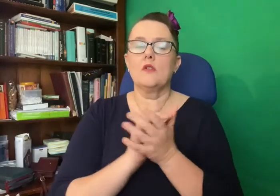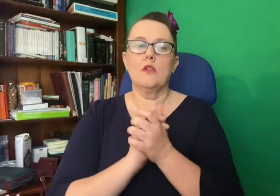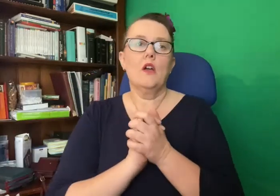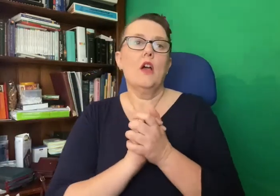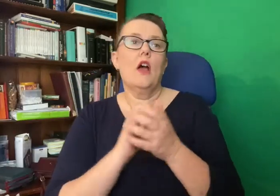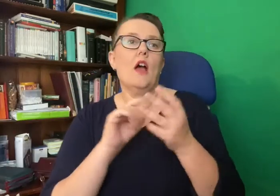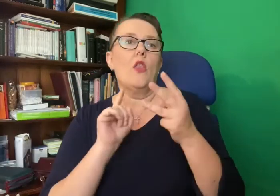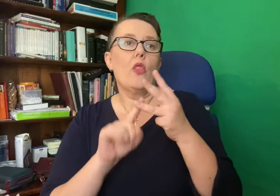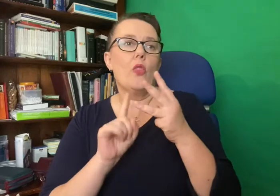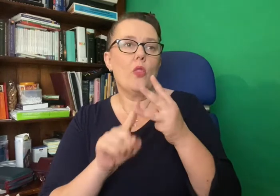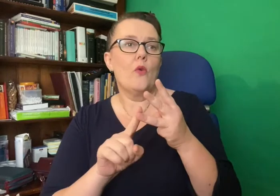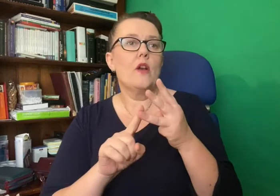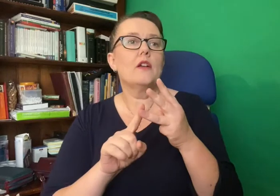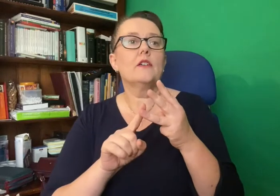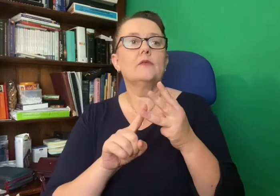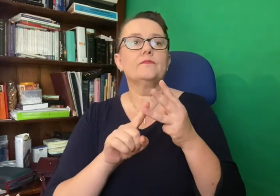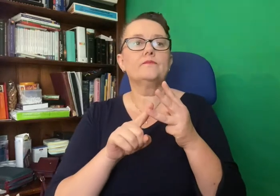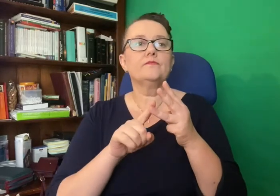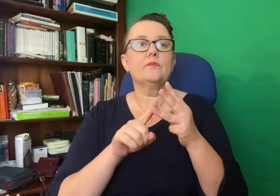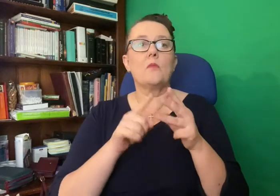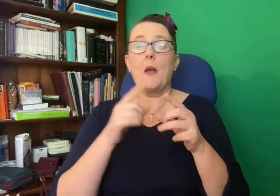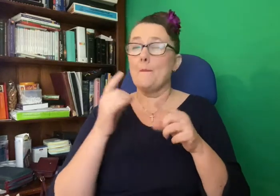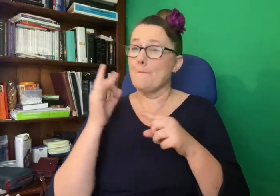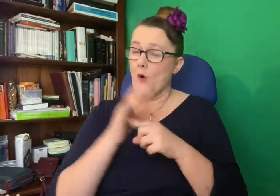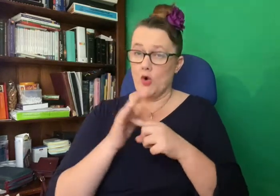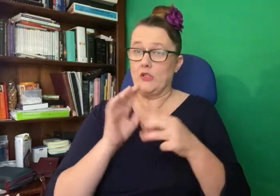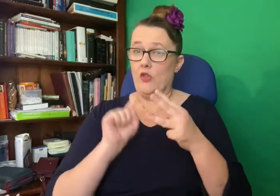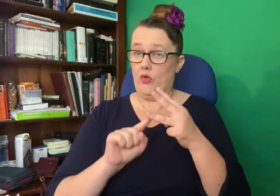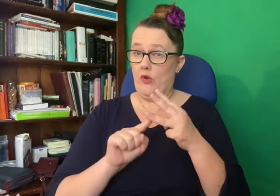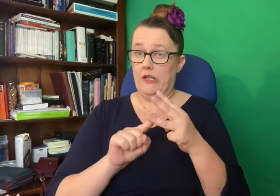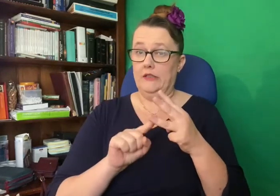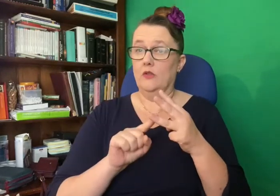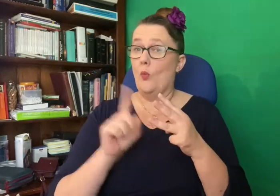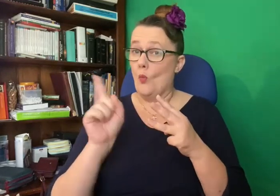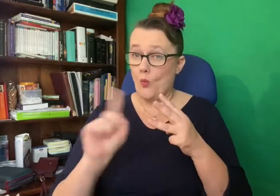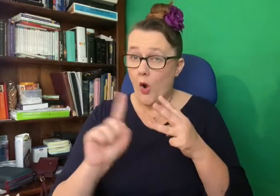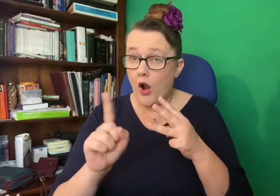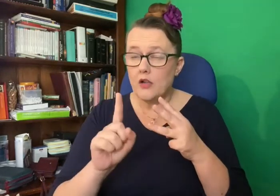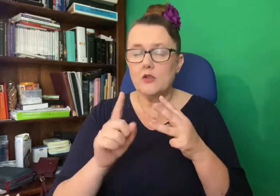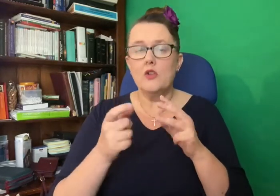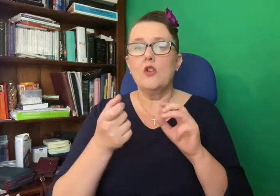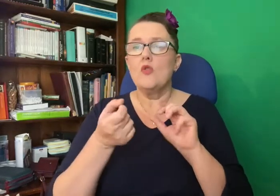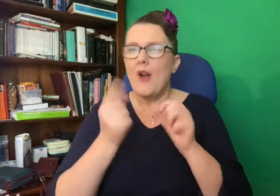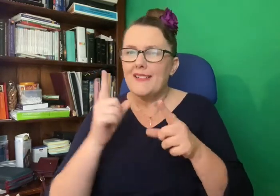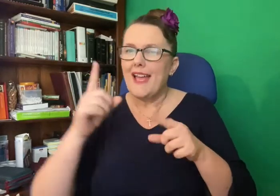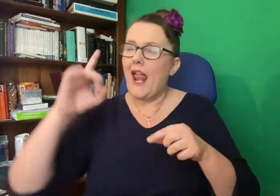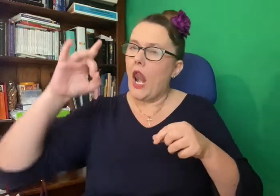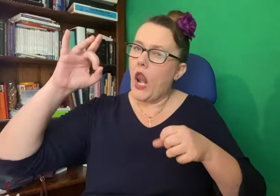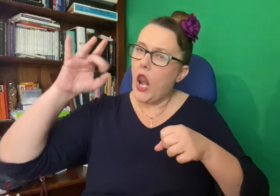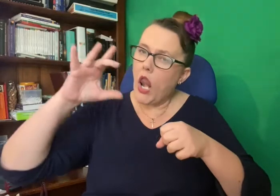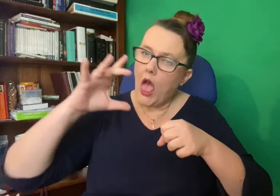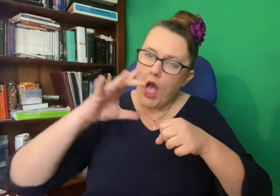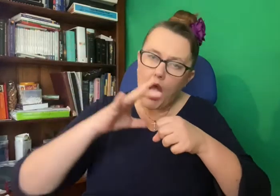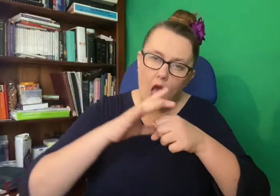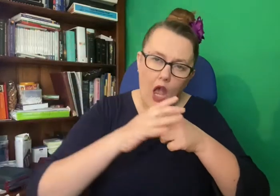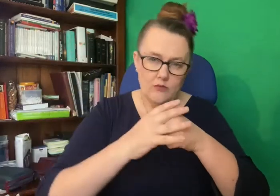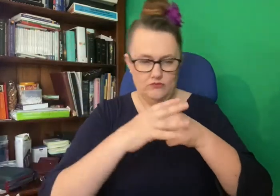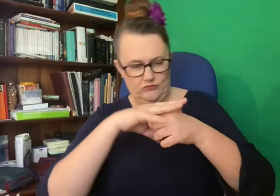shade smoothly. And the third, now this one's quite important to understand, it's about how the